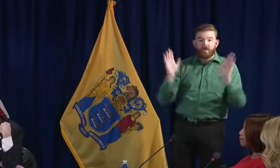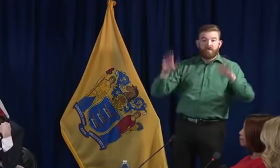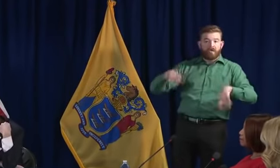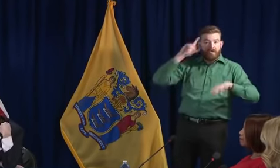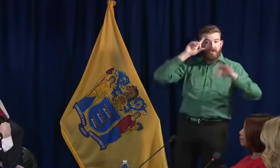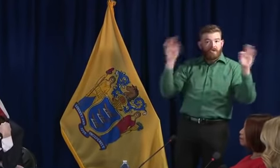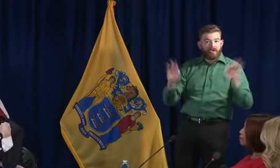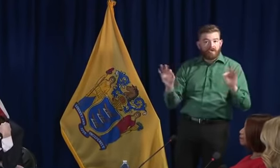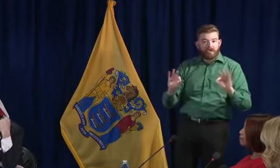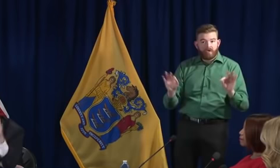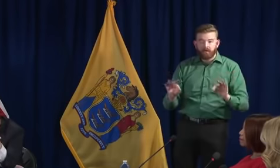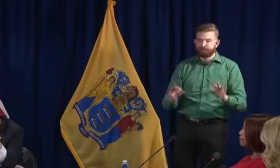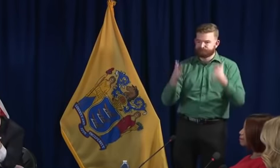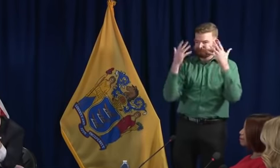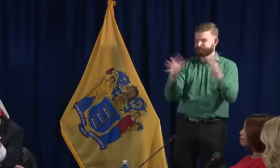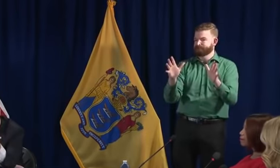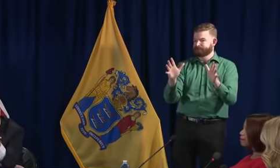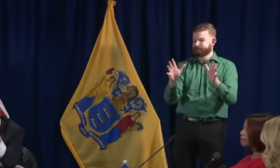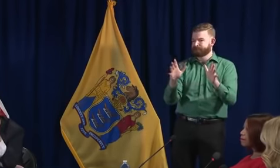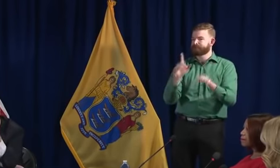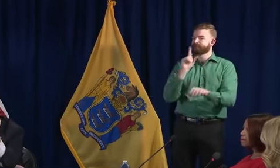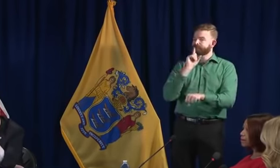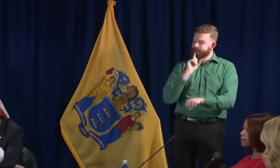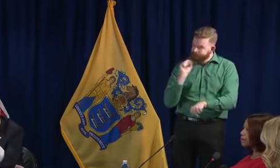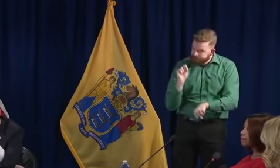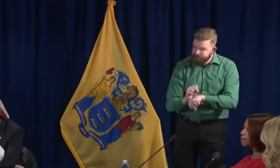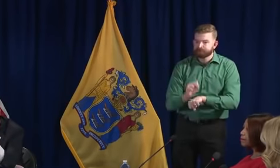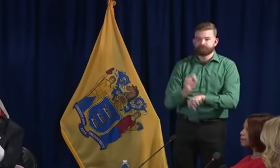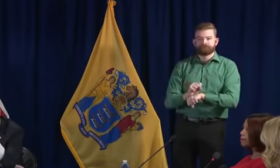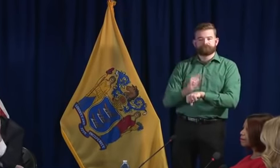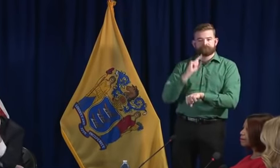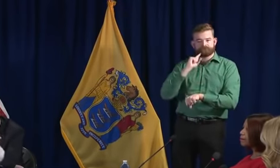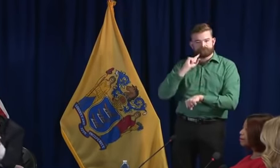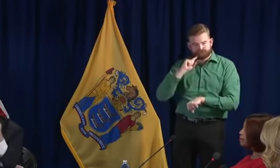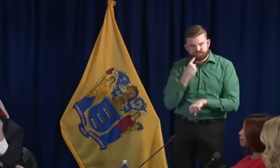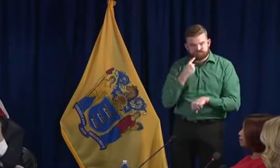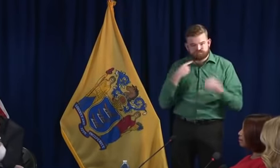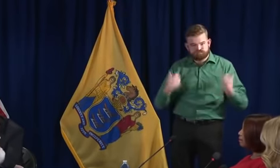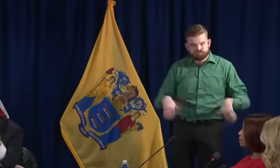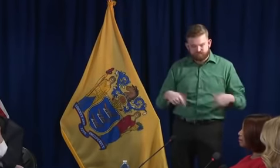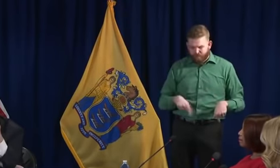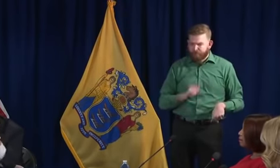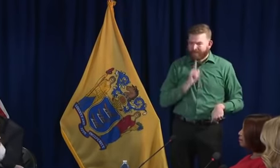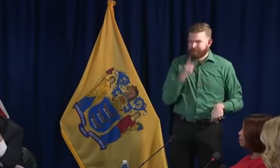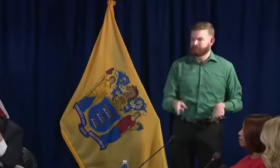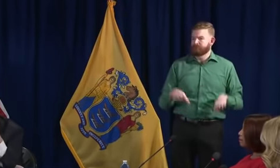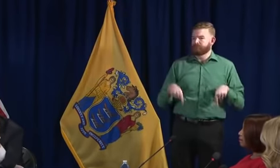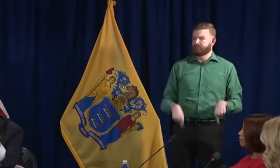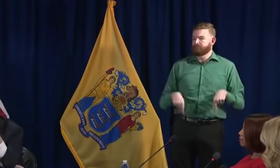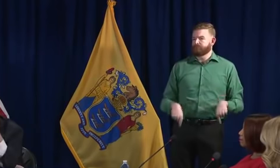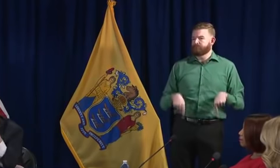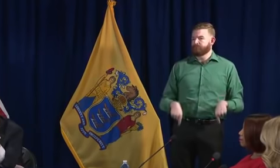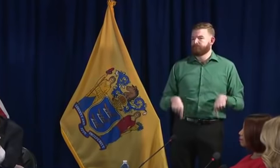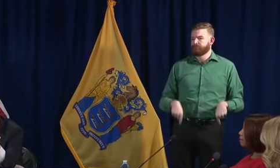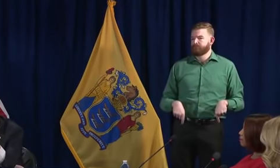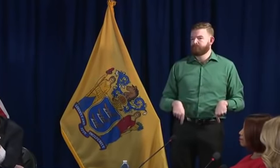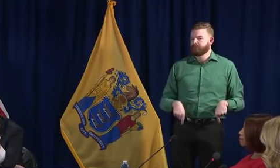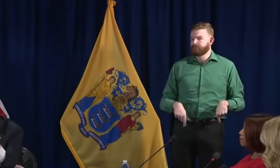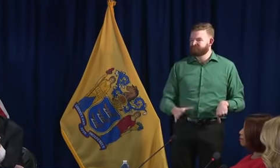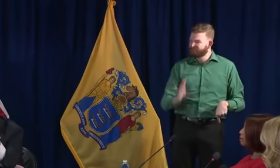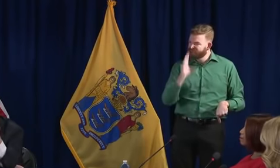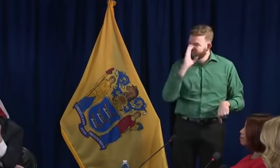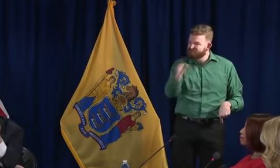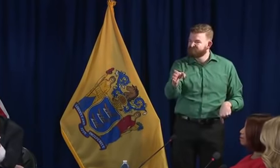yours truly. And we won't, in the sense that this is real. And then lastly, particularly, I can't say this enough, to our young